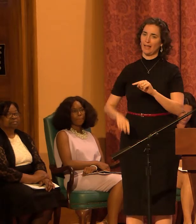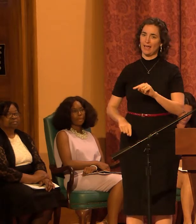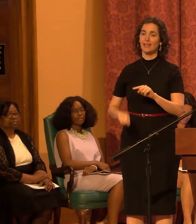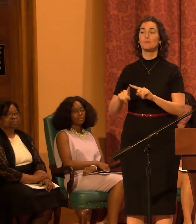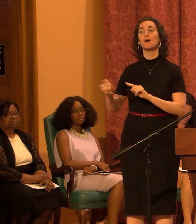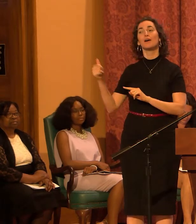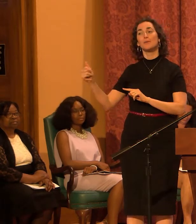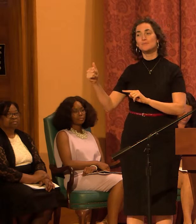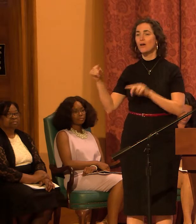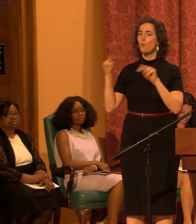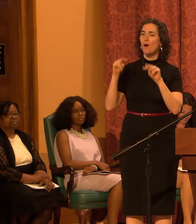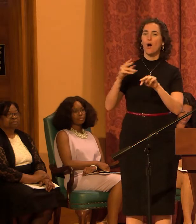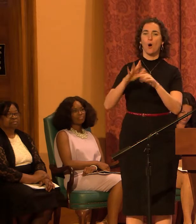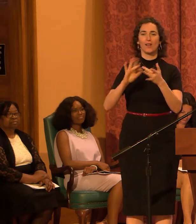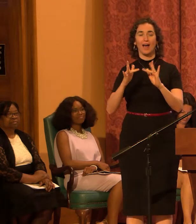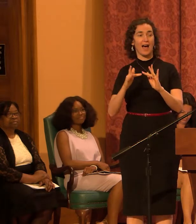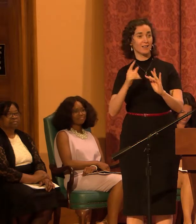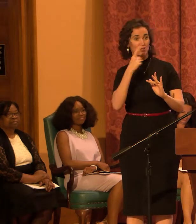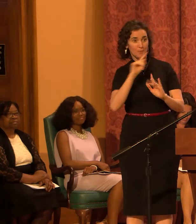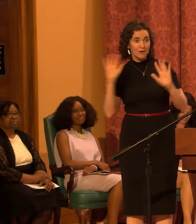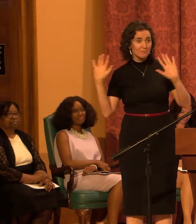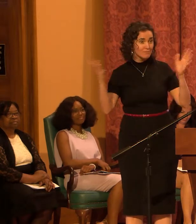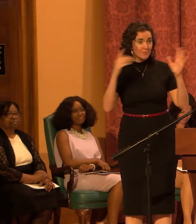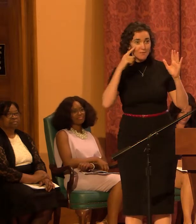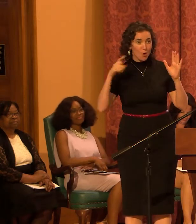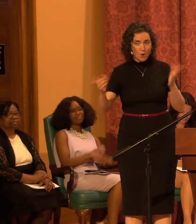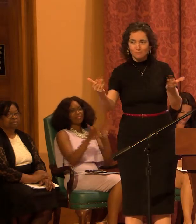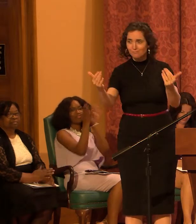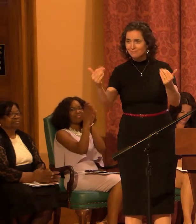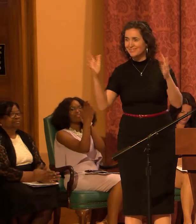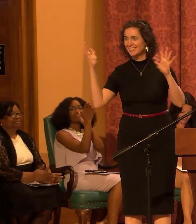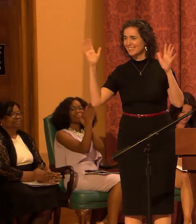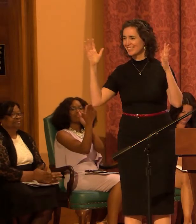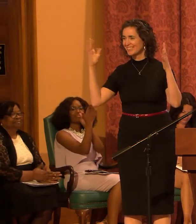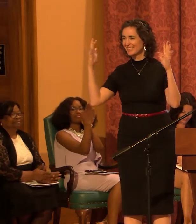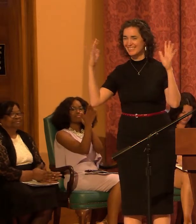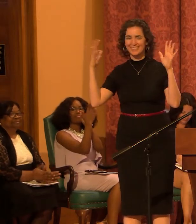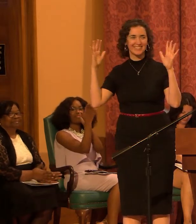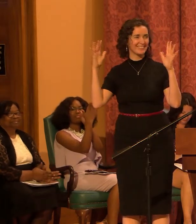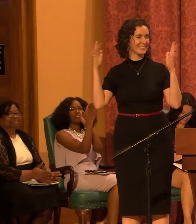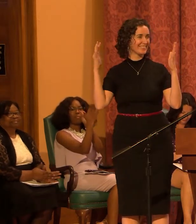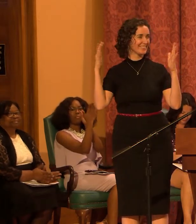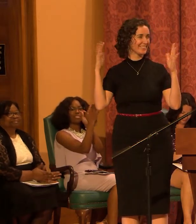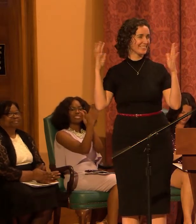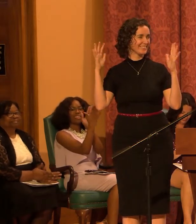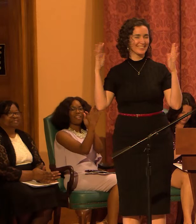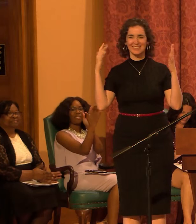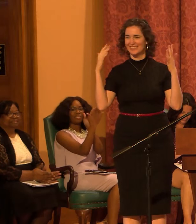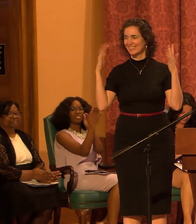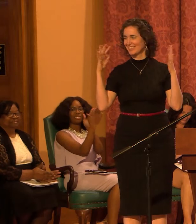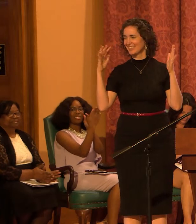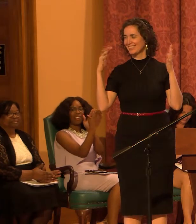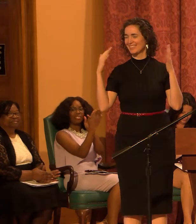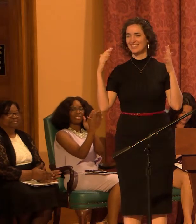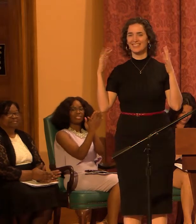is watching via live stream, so if we want to give her a round of applause, she can hear it.